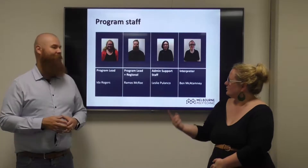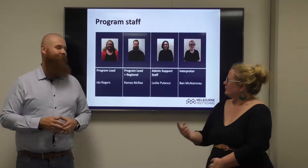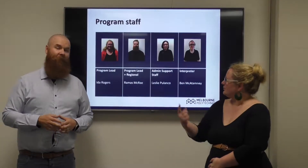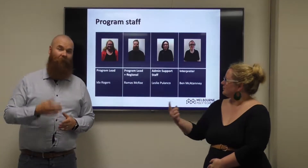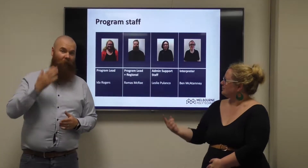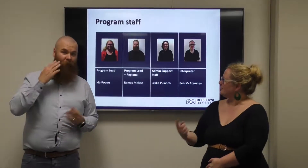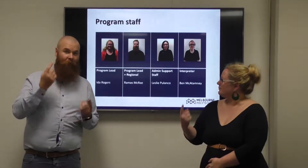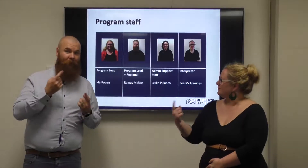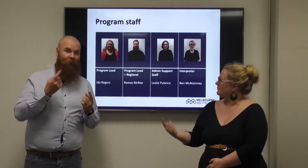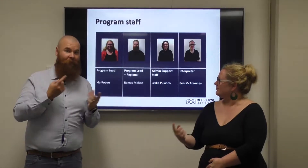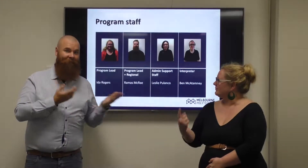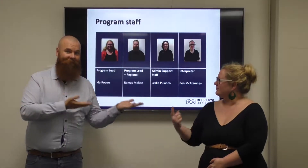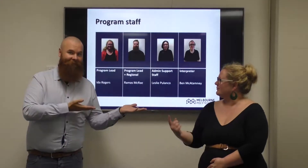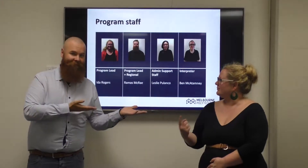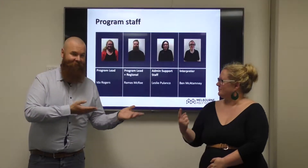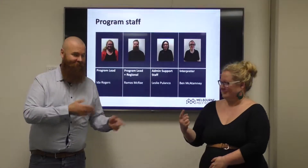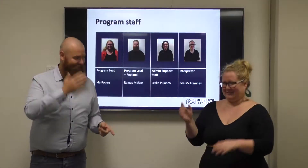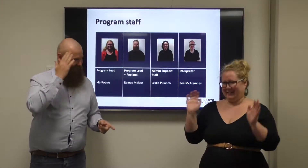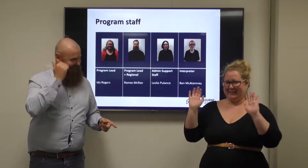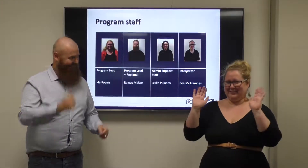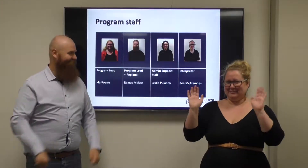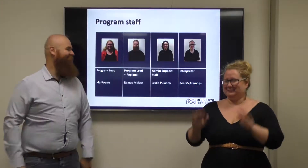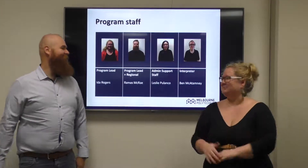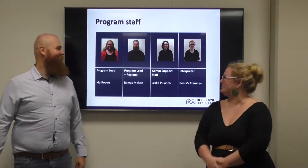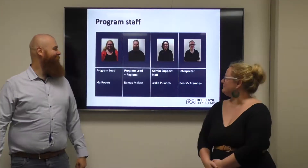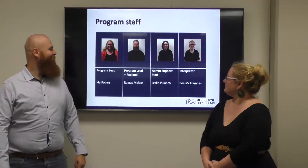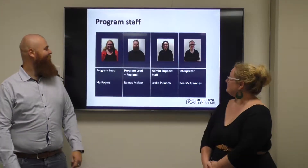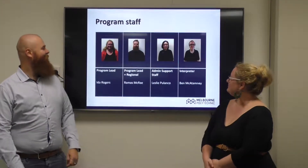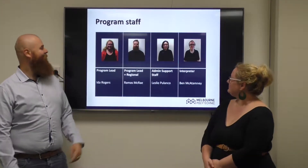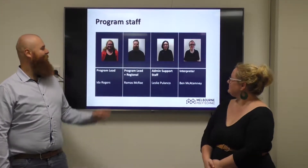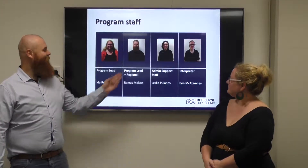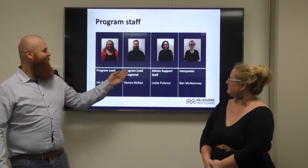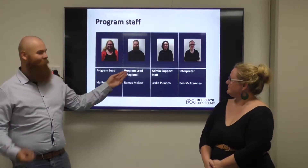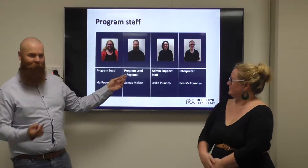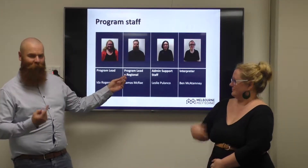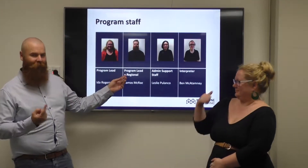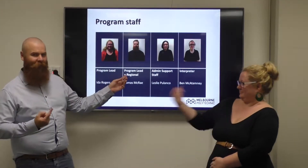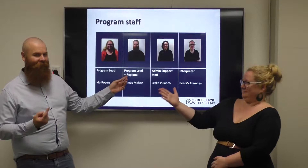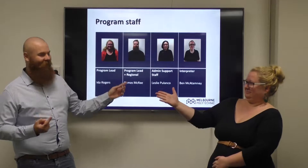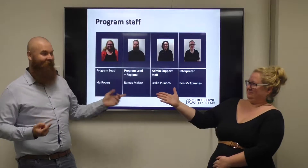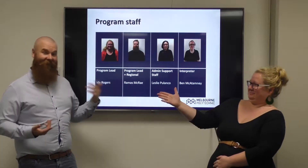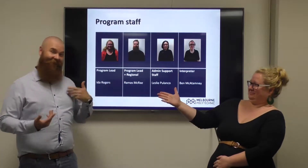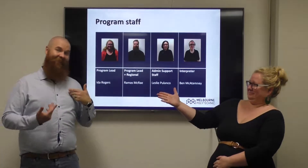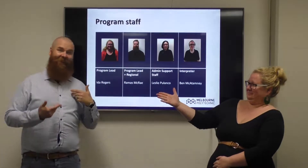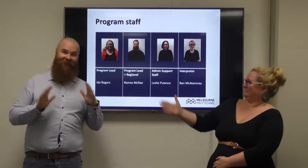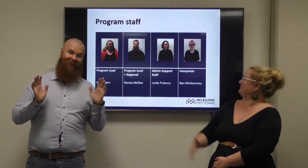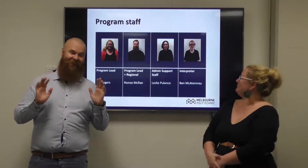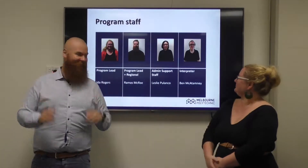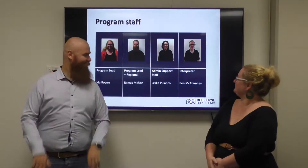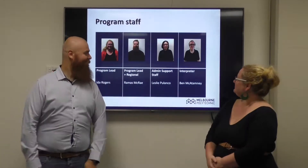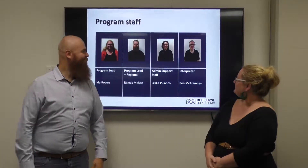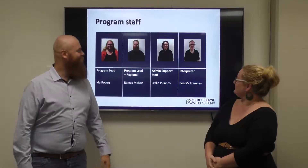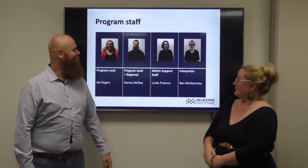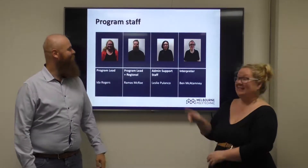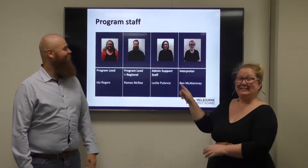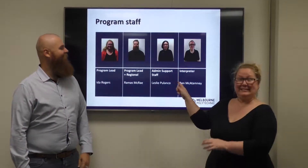Okay, who is that? Who's that woman? This woman over here, hello. And who is this? Yes, myself. So Ida